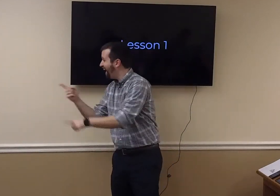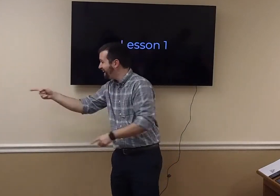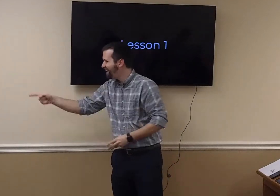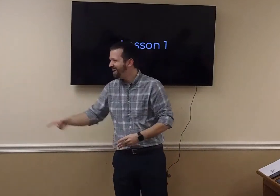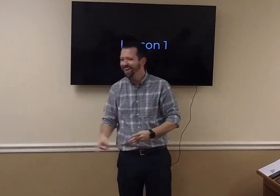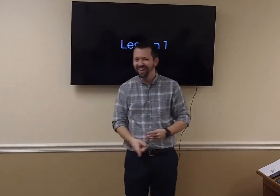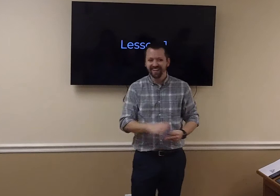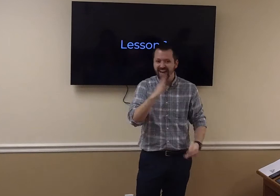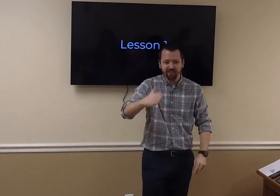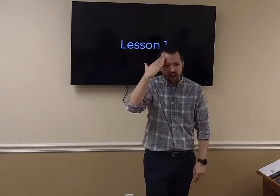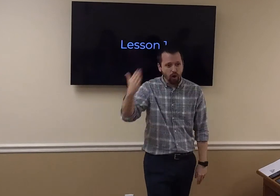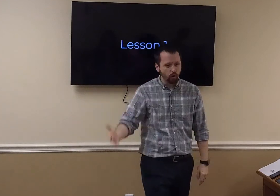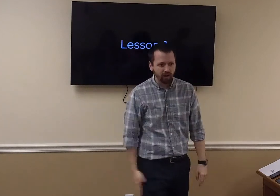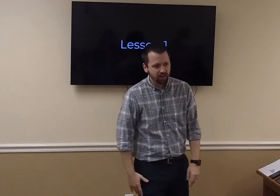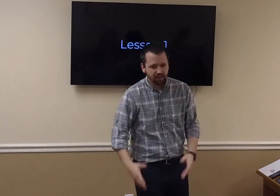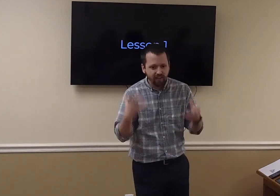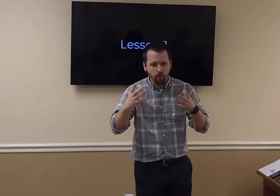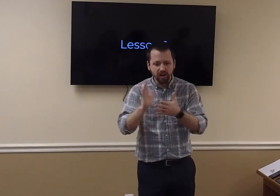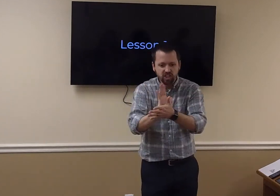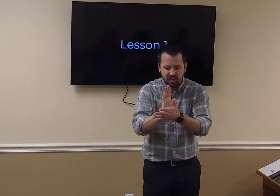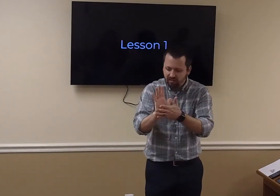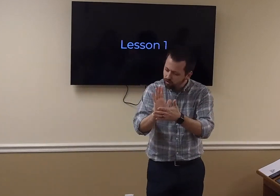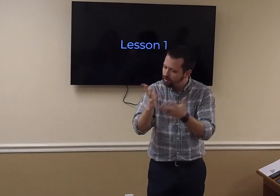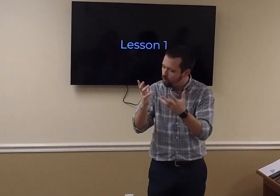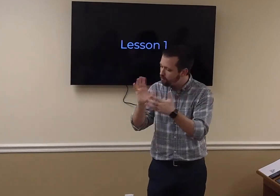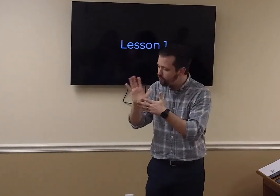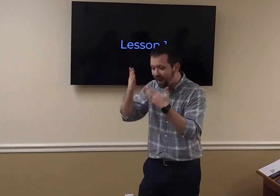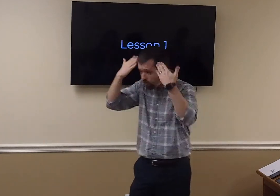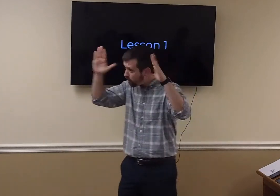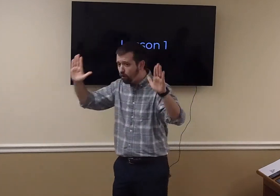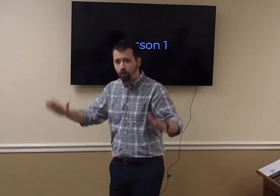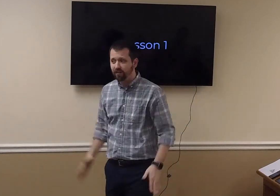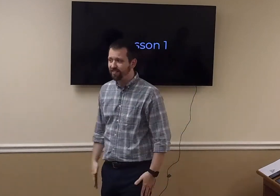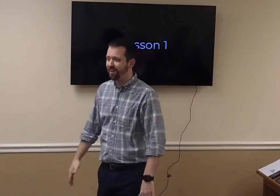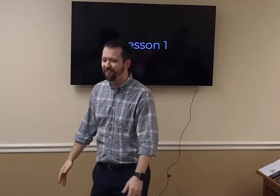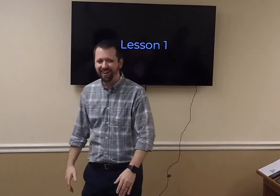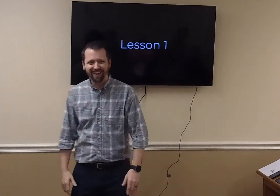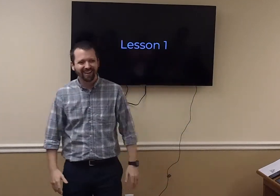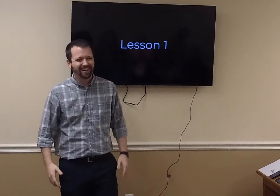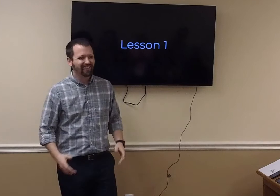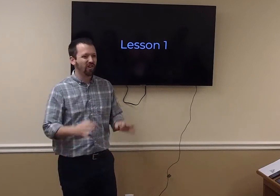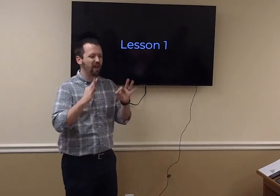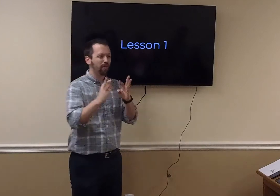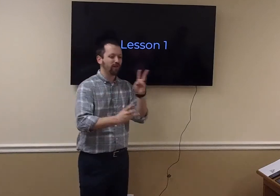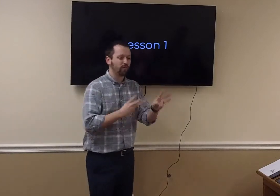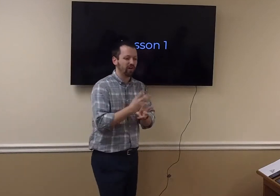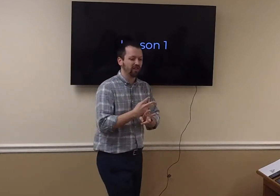Right? You never know. Do they want cheese or do they want a movie? I don't know. So in a perfect world,